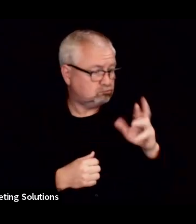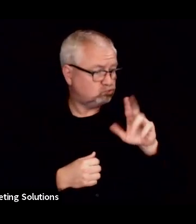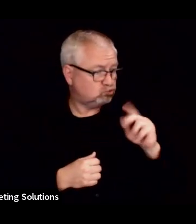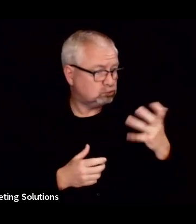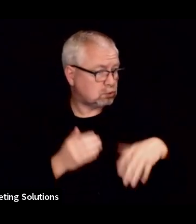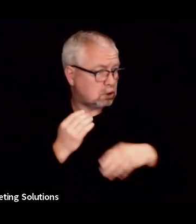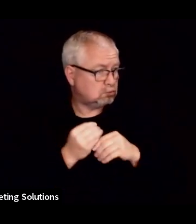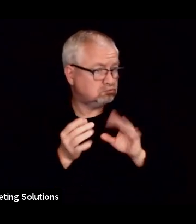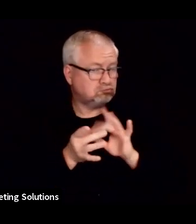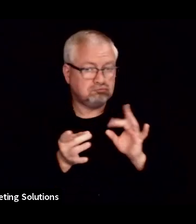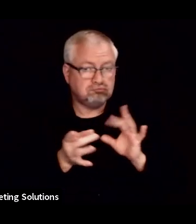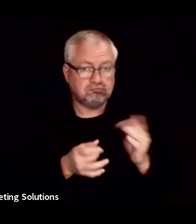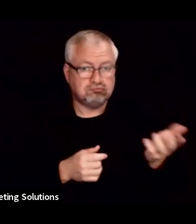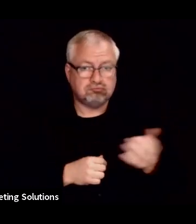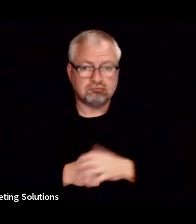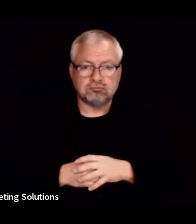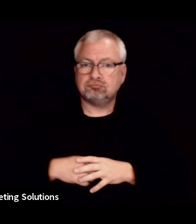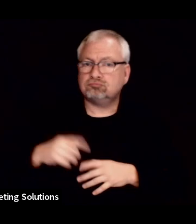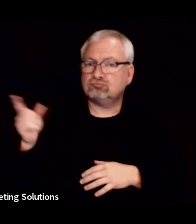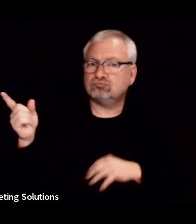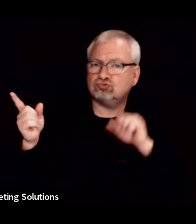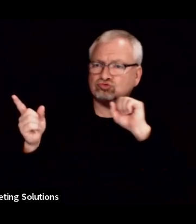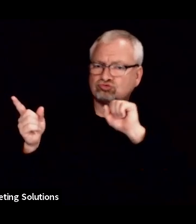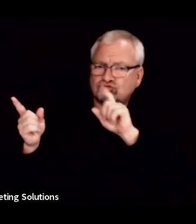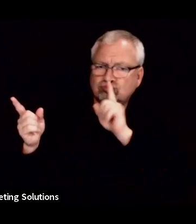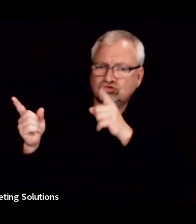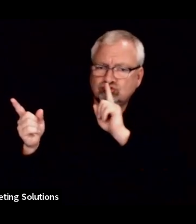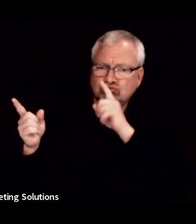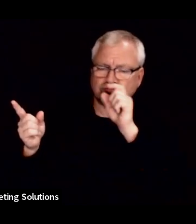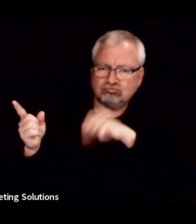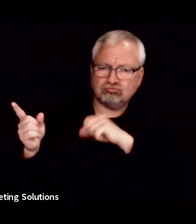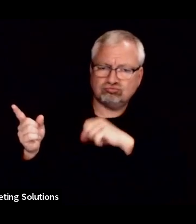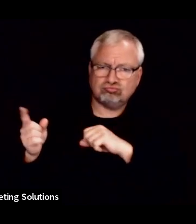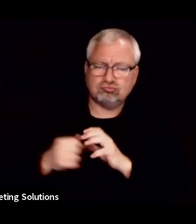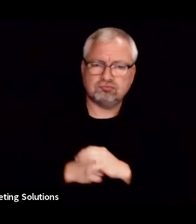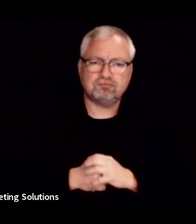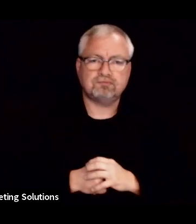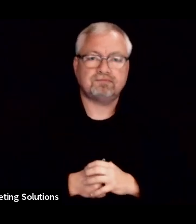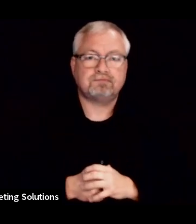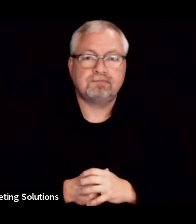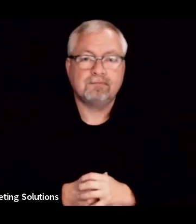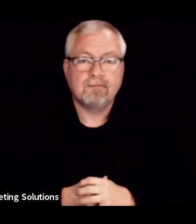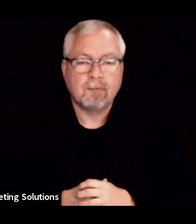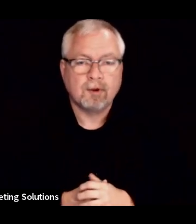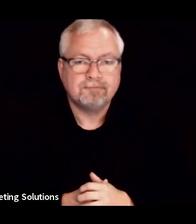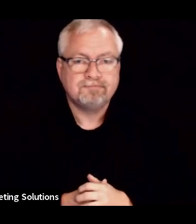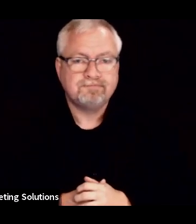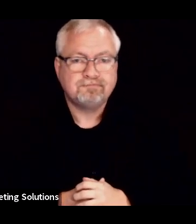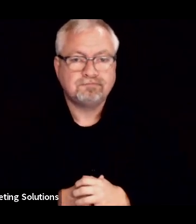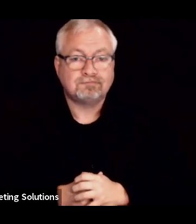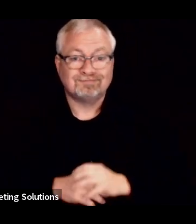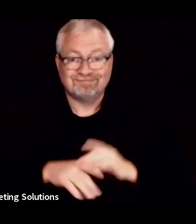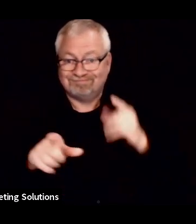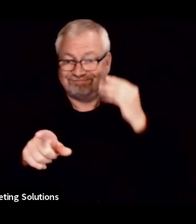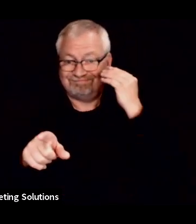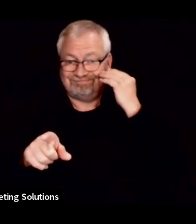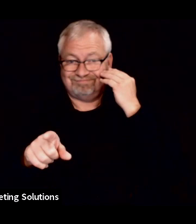As folks know, there have been some large